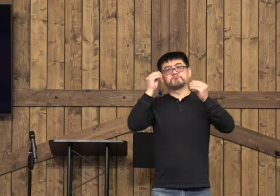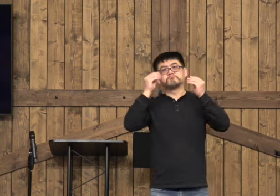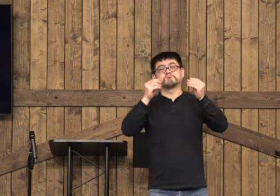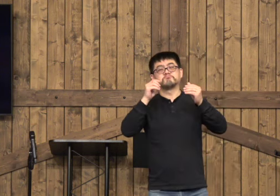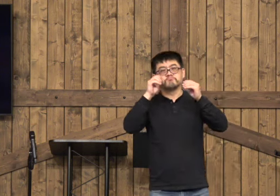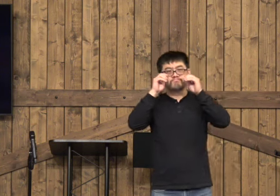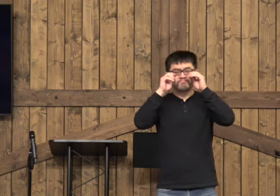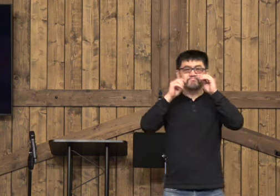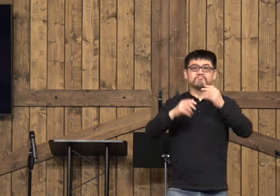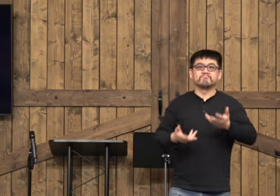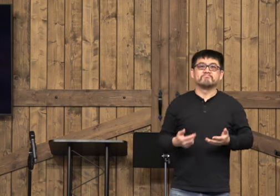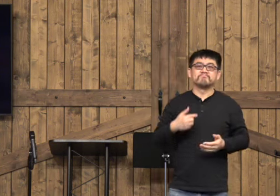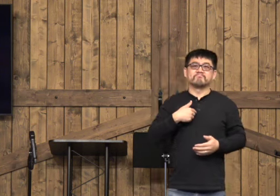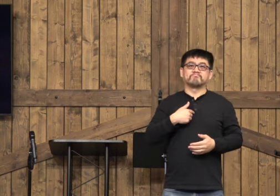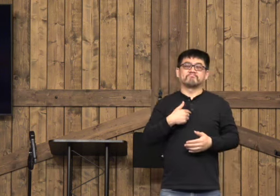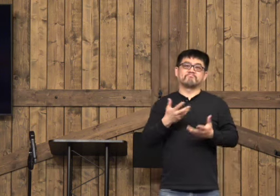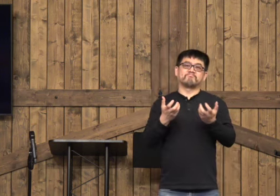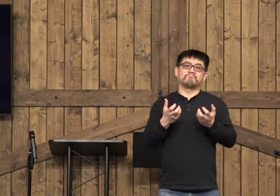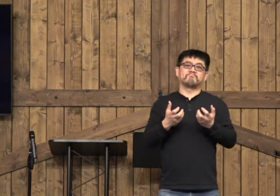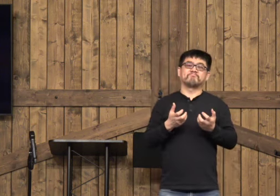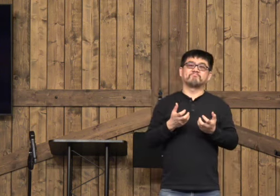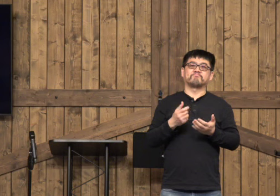well I want you to think about this today what God's Word said